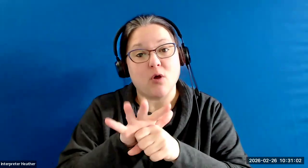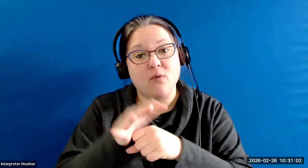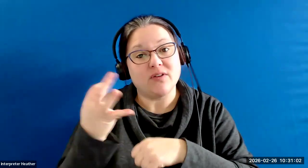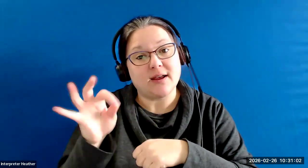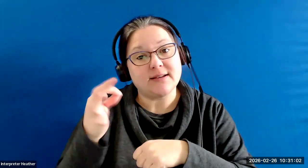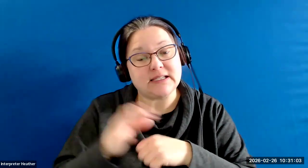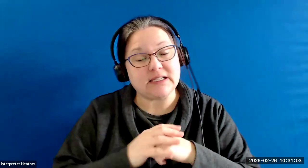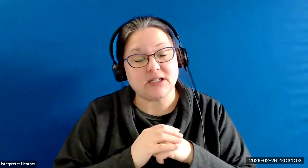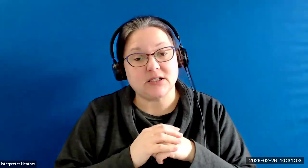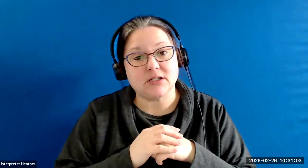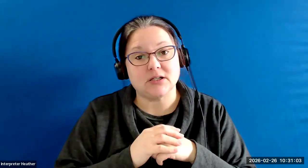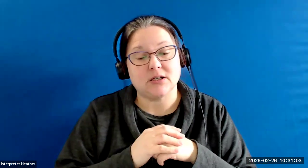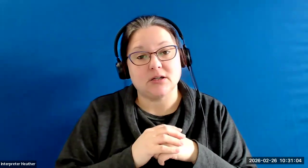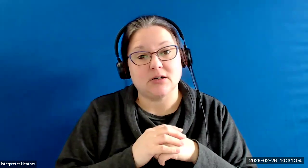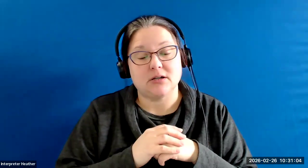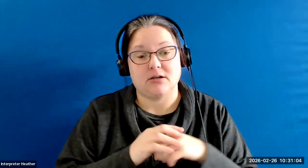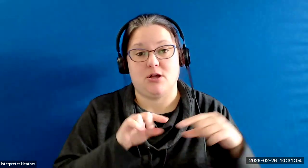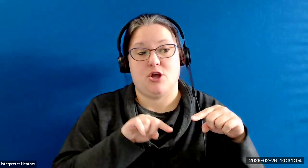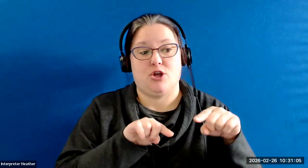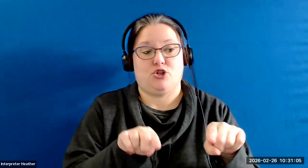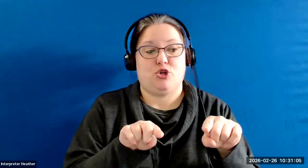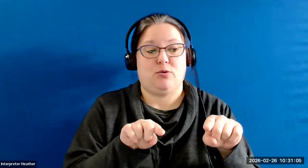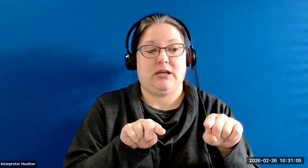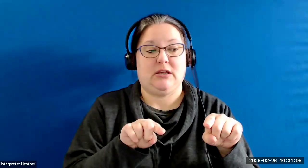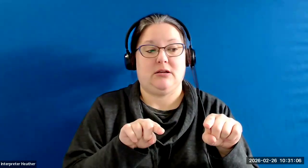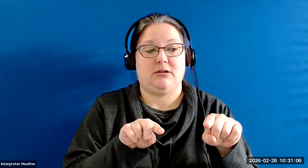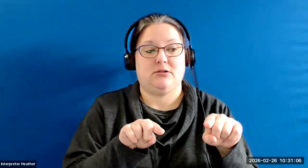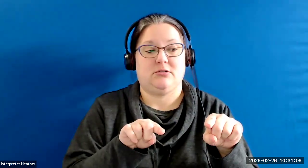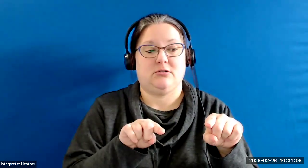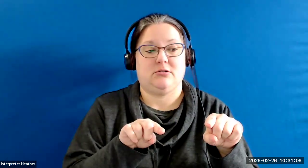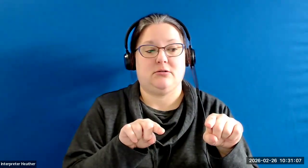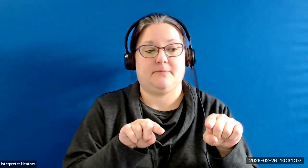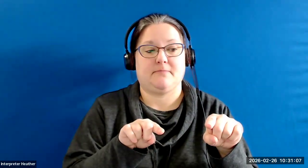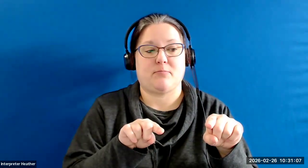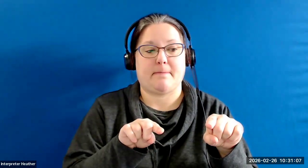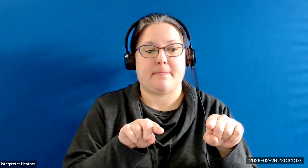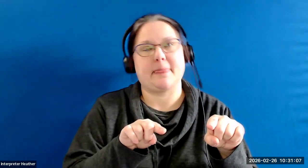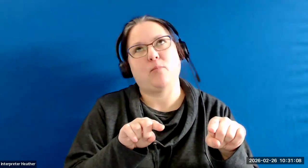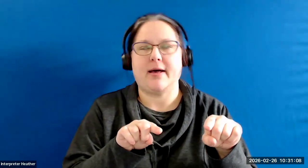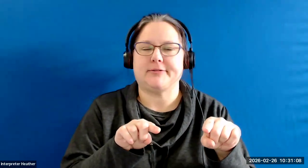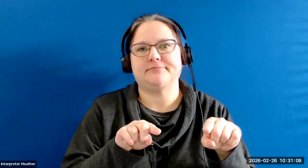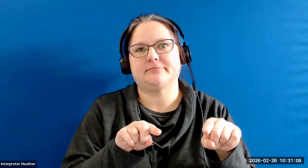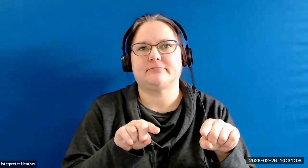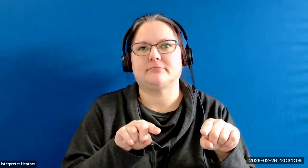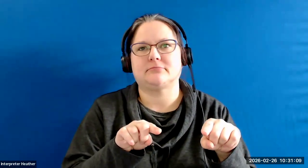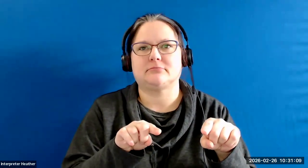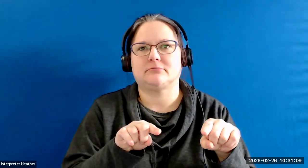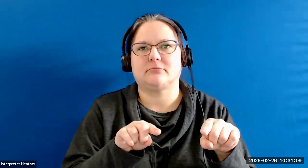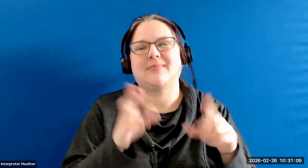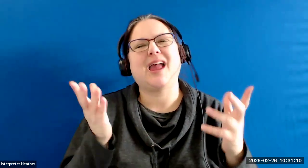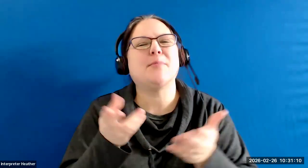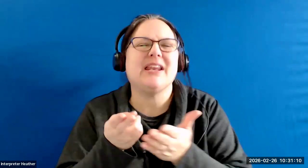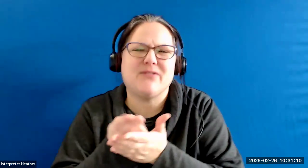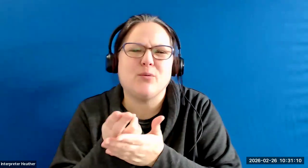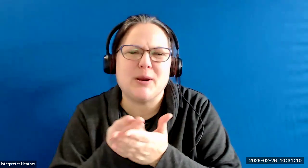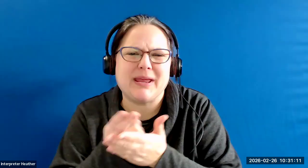COVID-19. During the last COVID, it's still going on. If